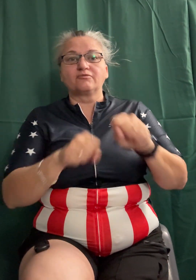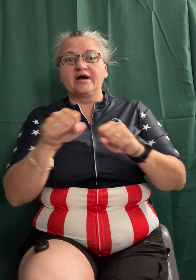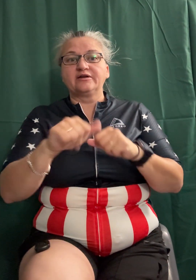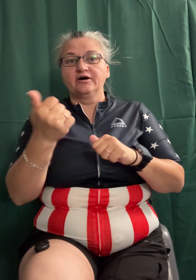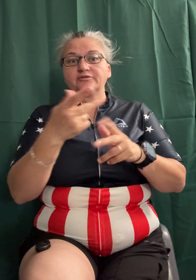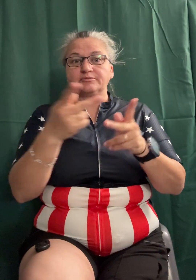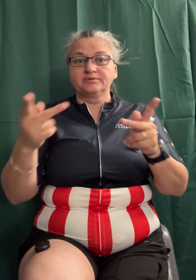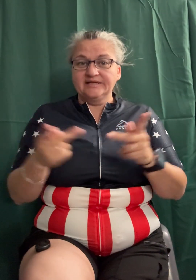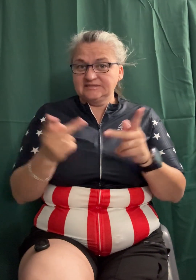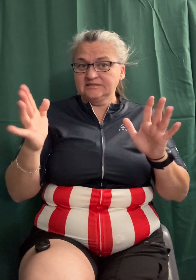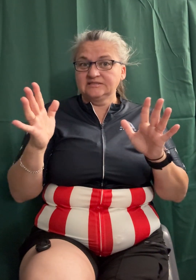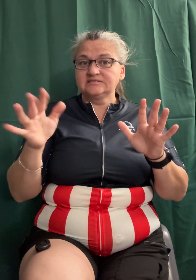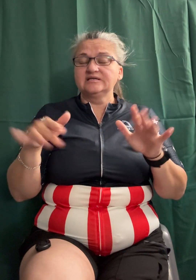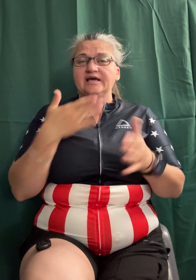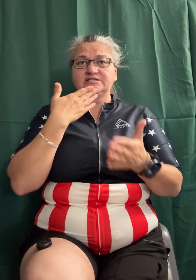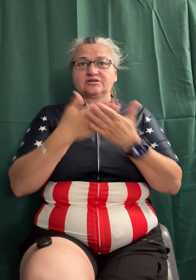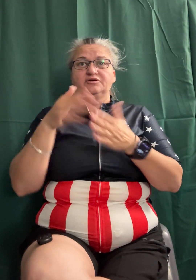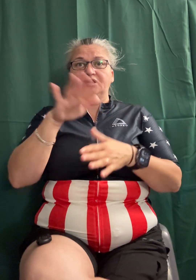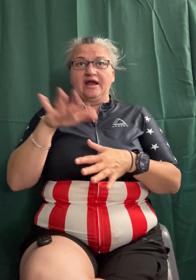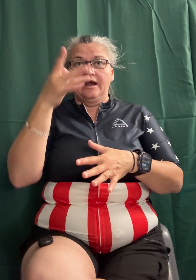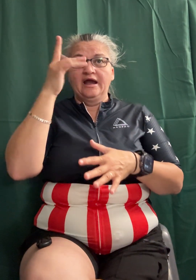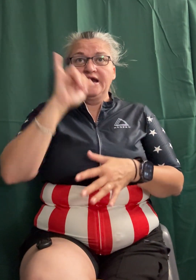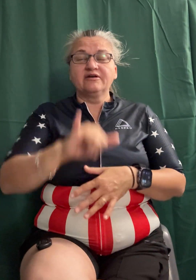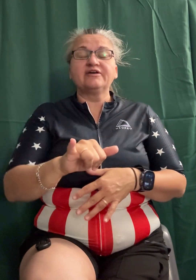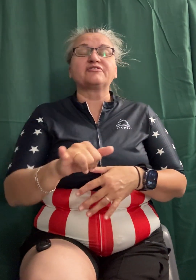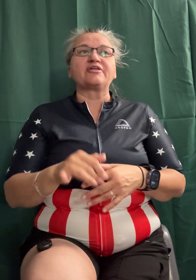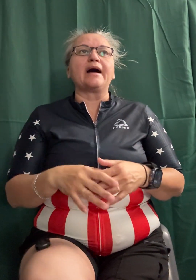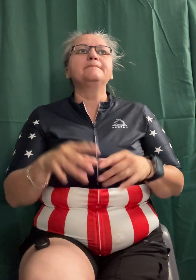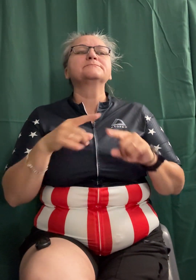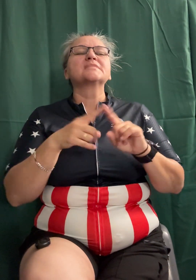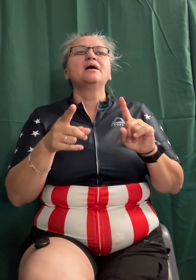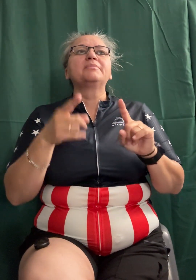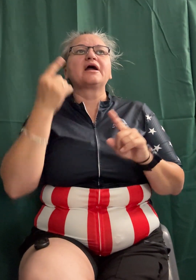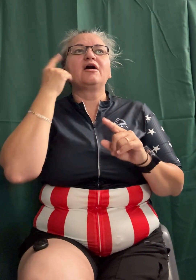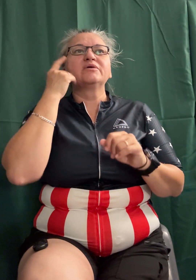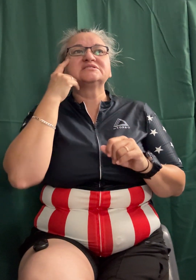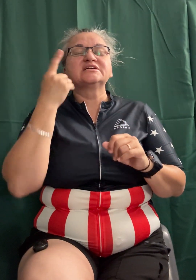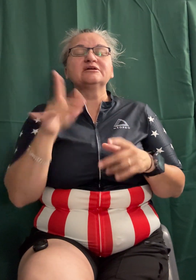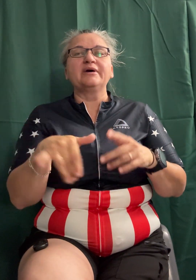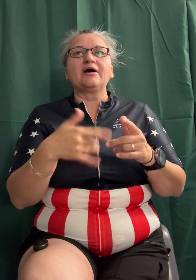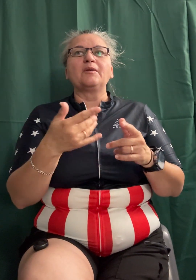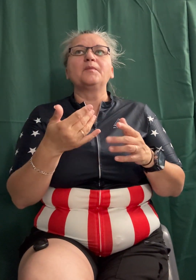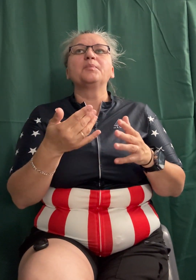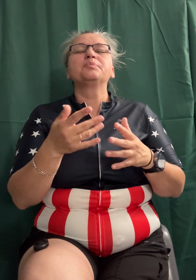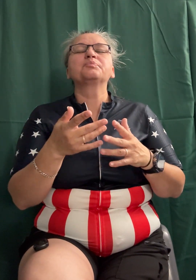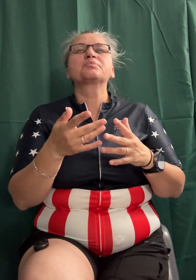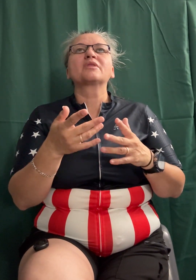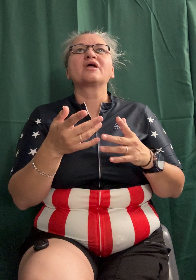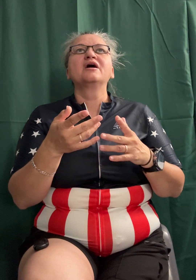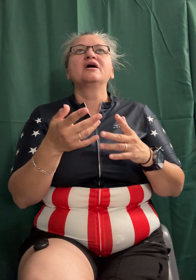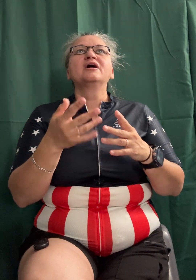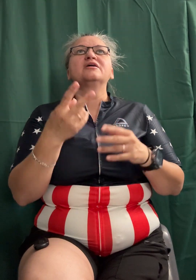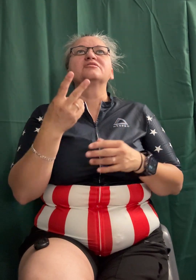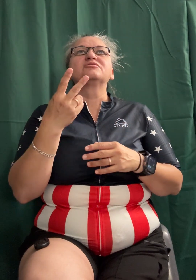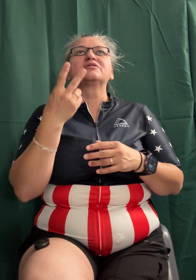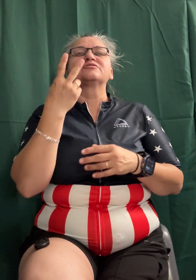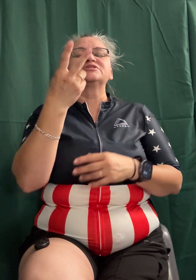ride other places. It's a good area for that. But I always think about, there are these